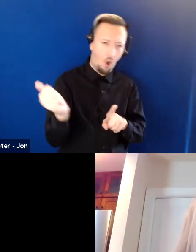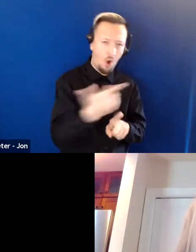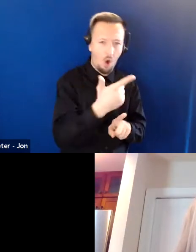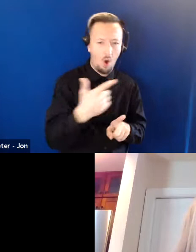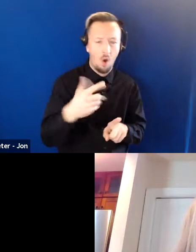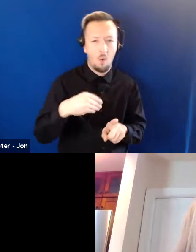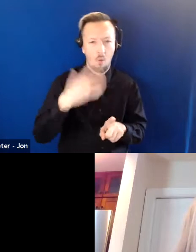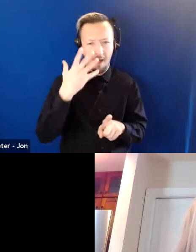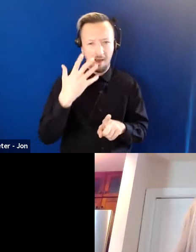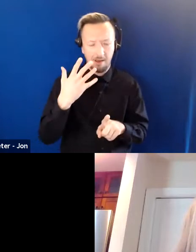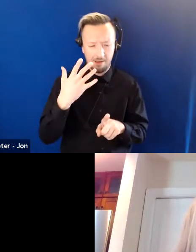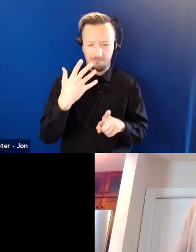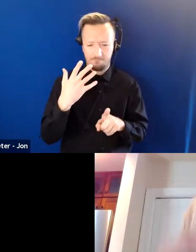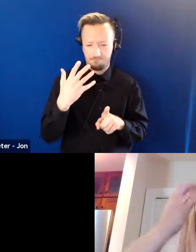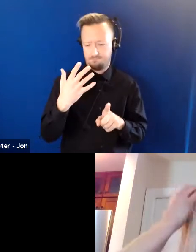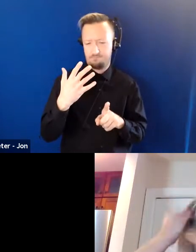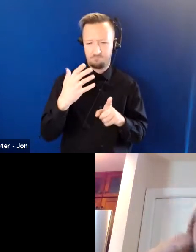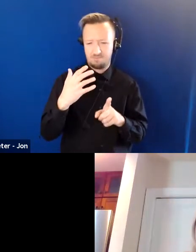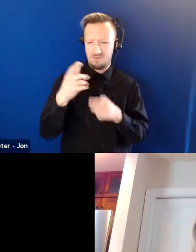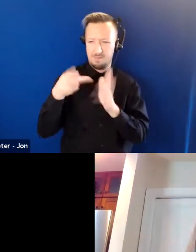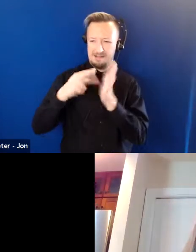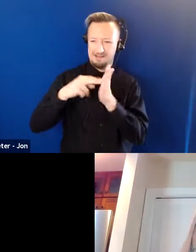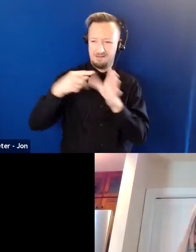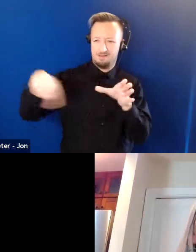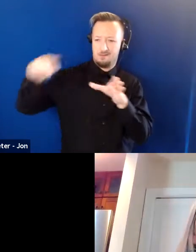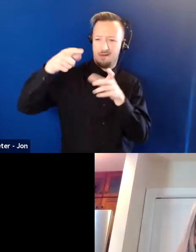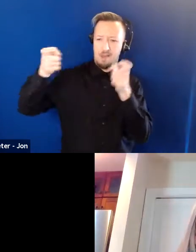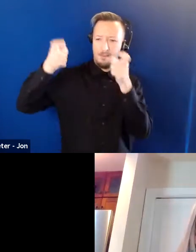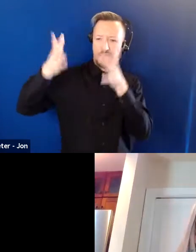that our management does not reflect the people that we serve?